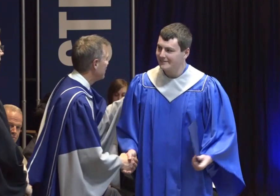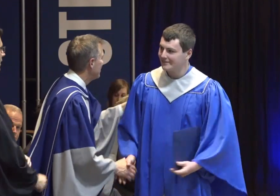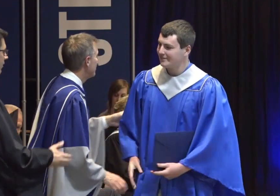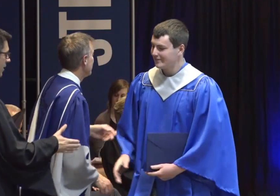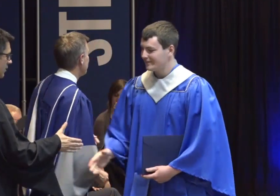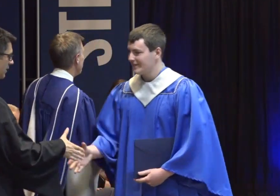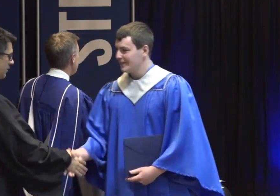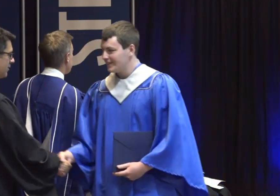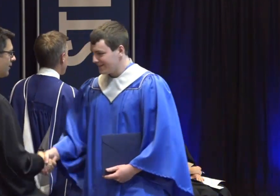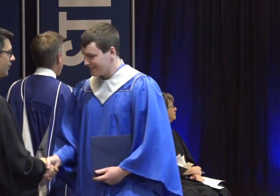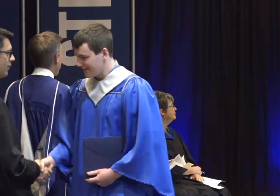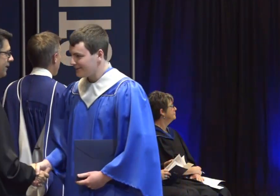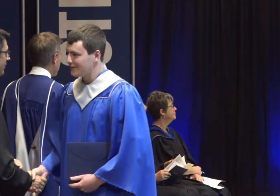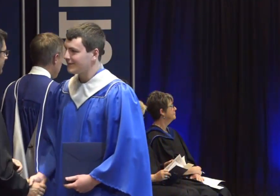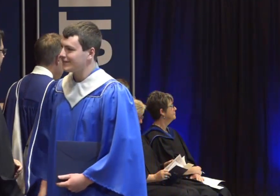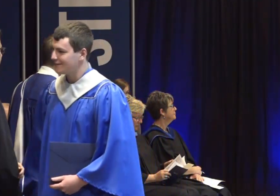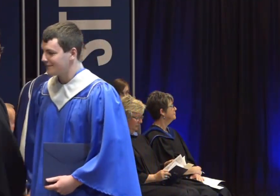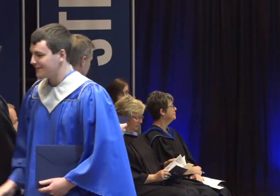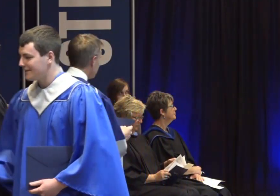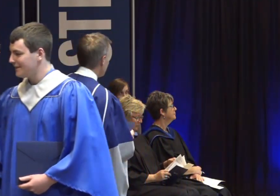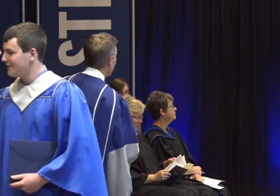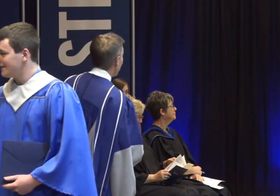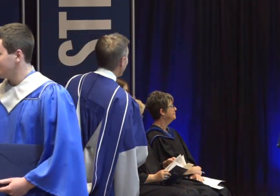Scott Lugar.